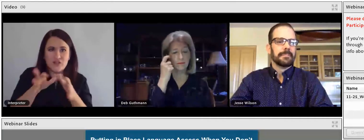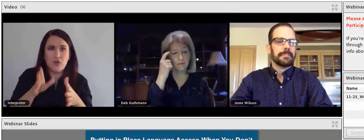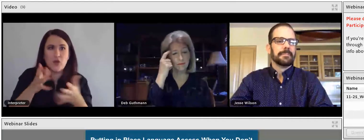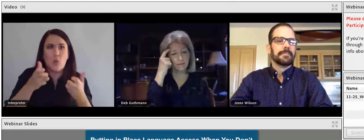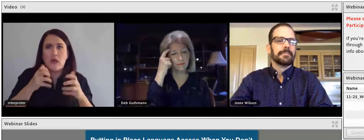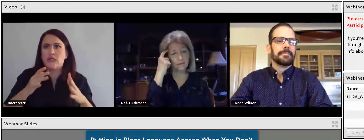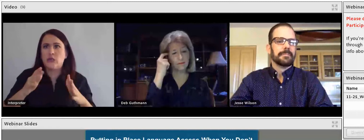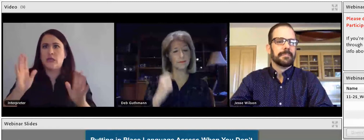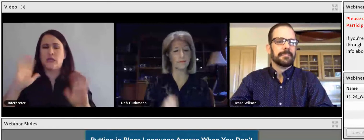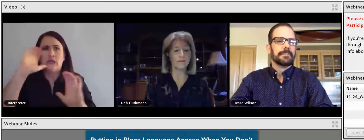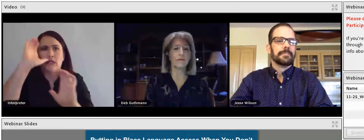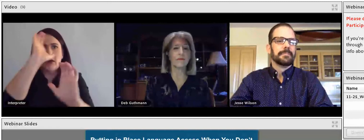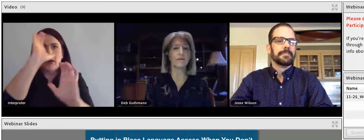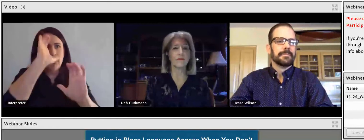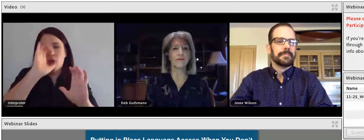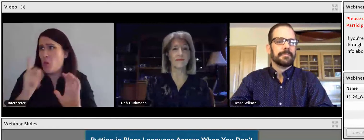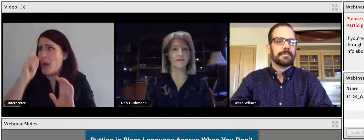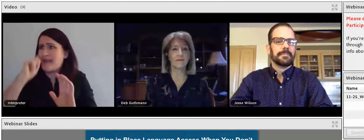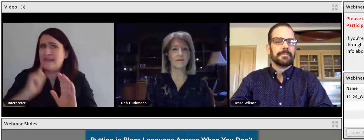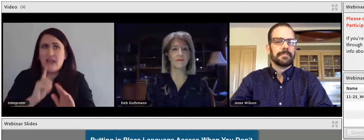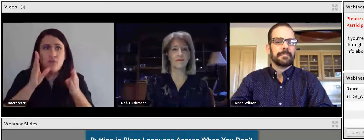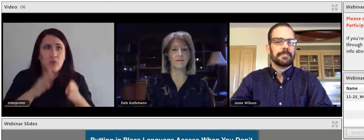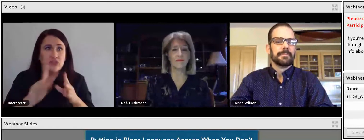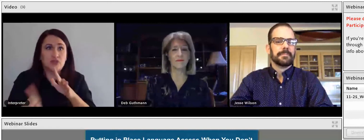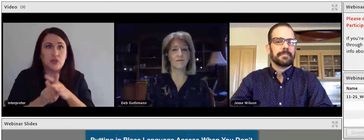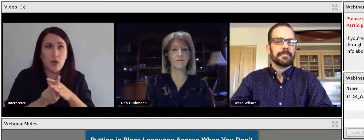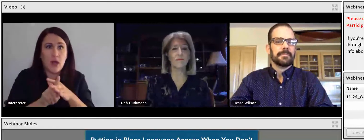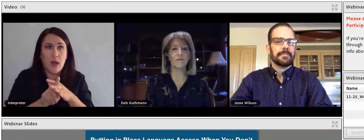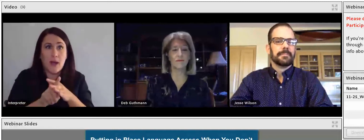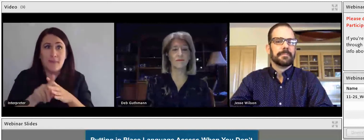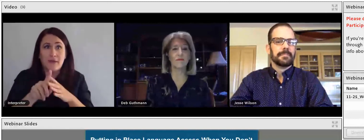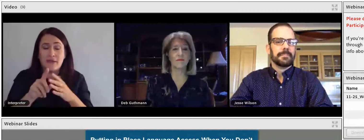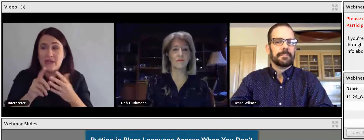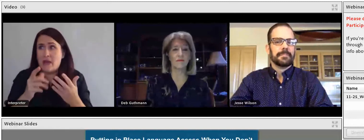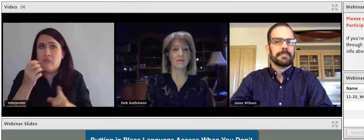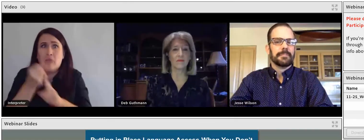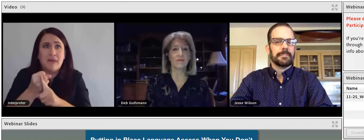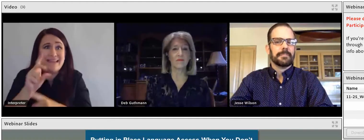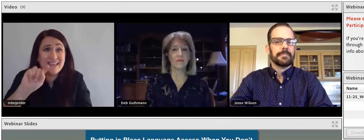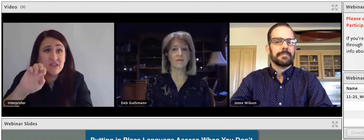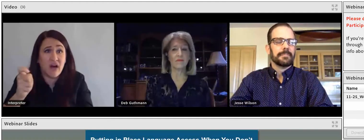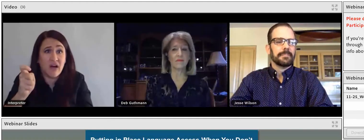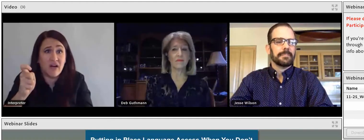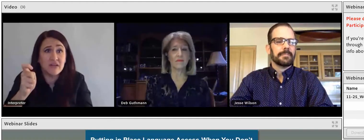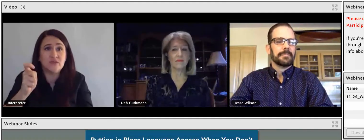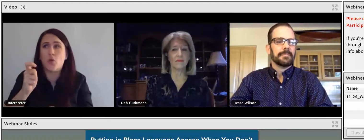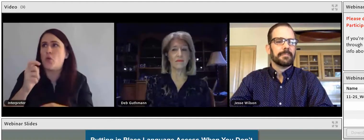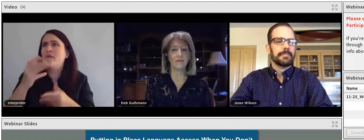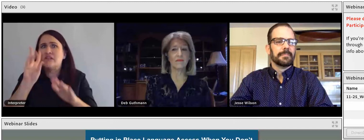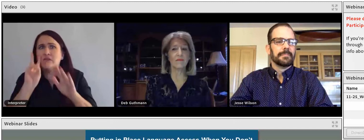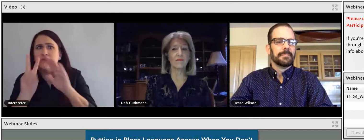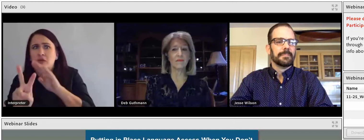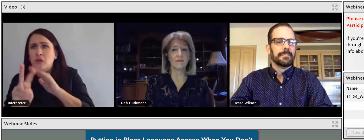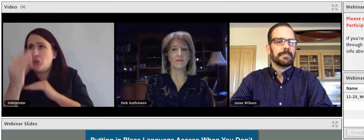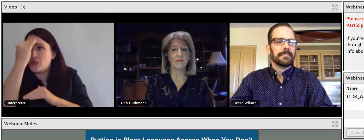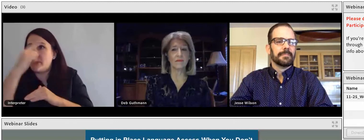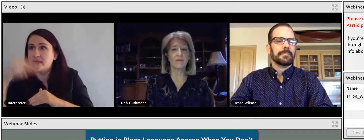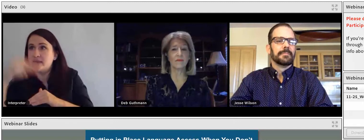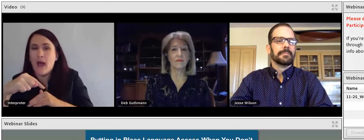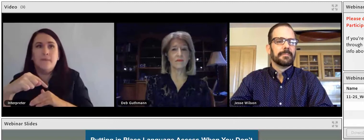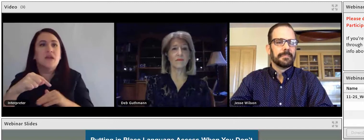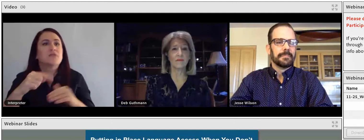because an individual just walked into your facility for detox, or because you know that you have somebody coming in. Establish